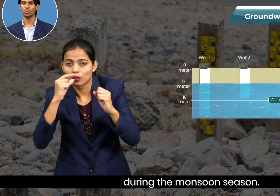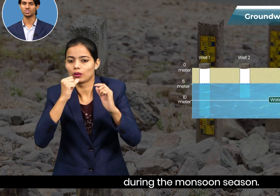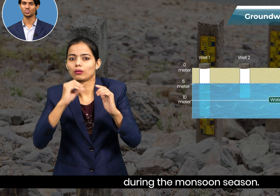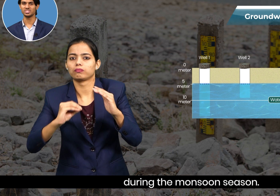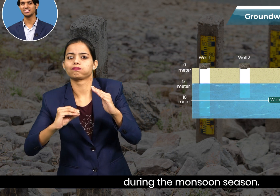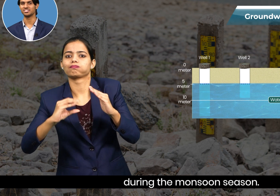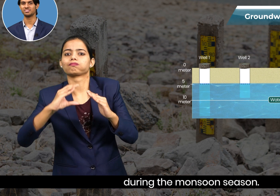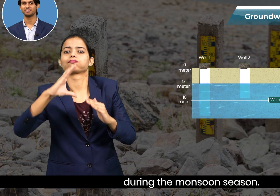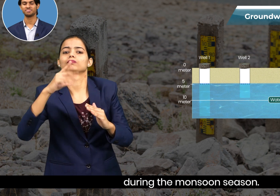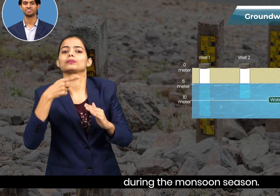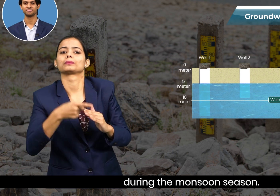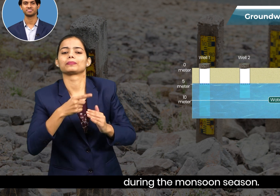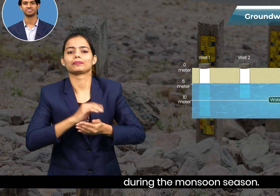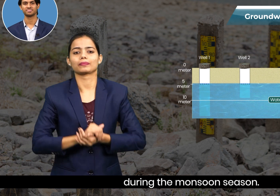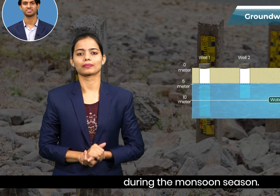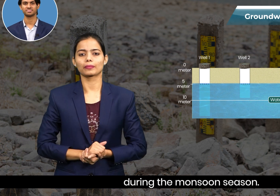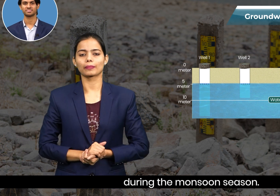during the monsoon season.